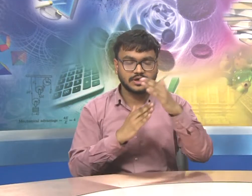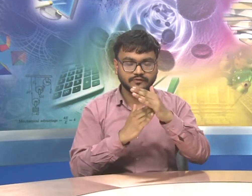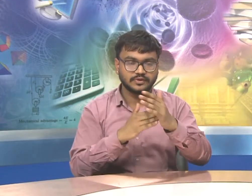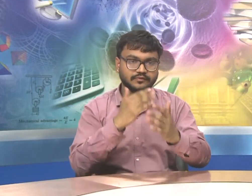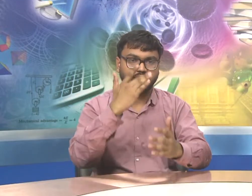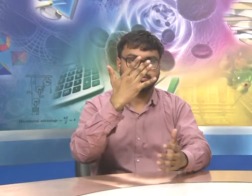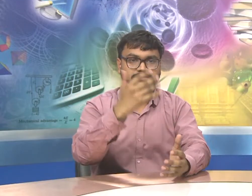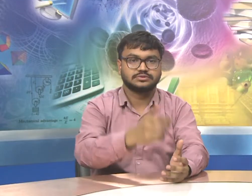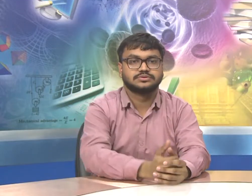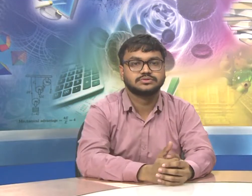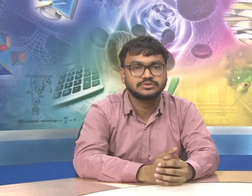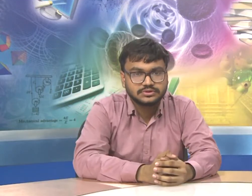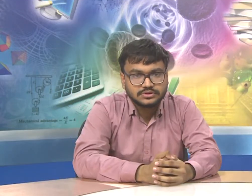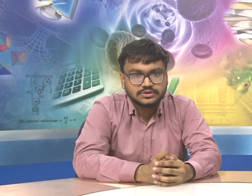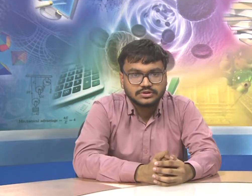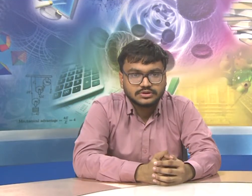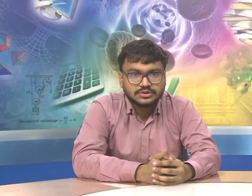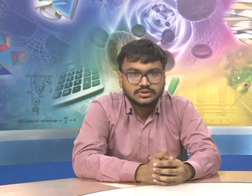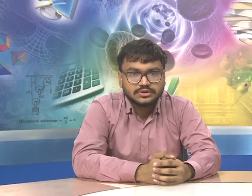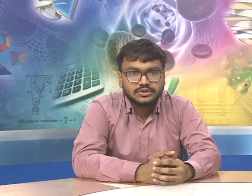It's time for a break.